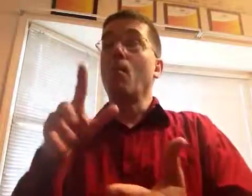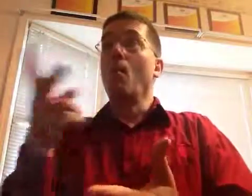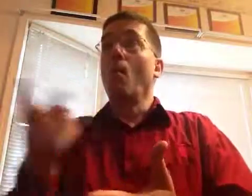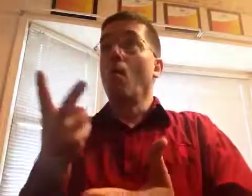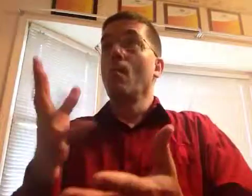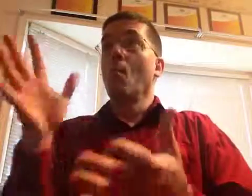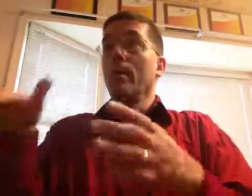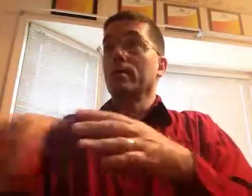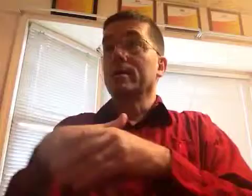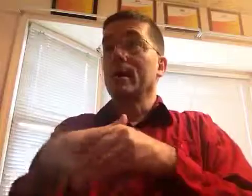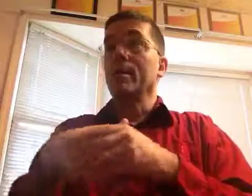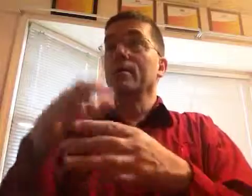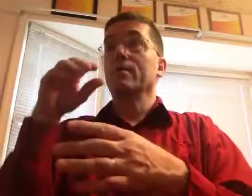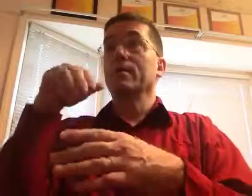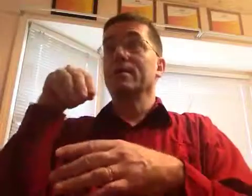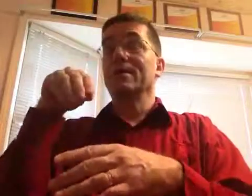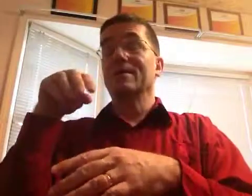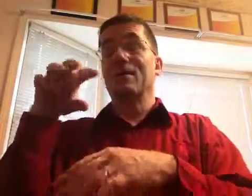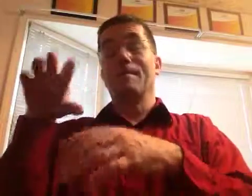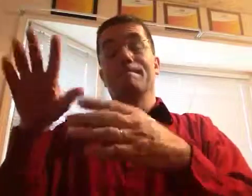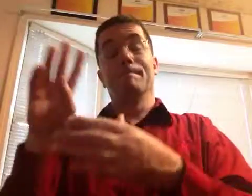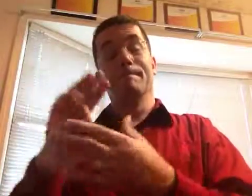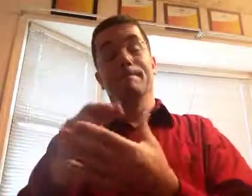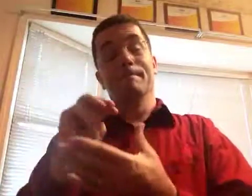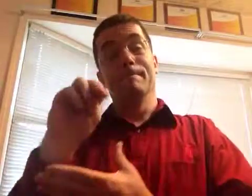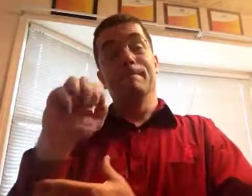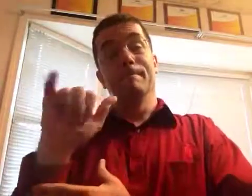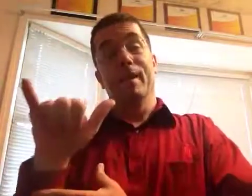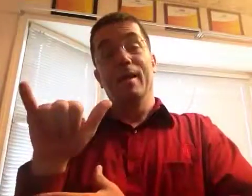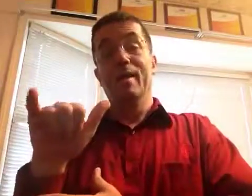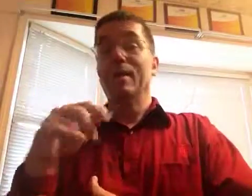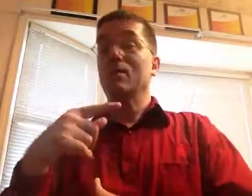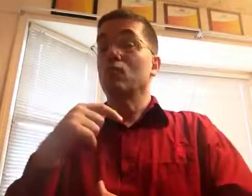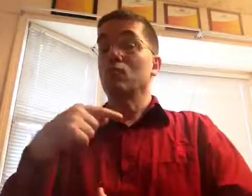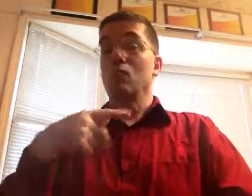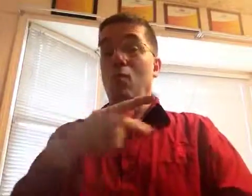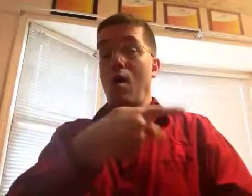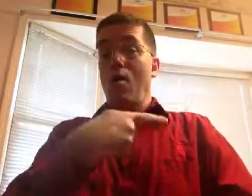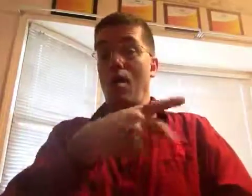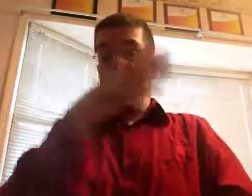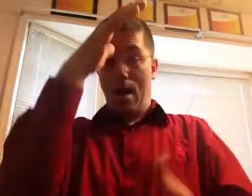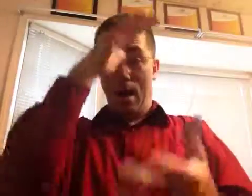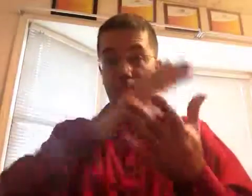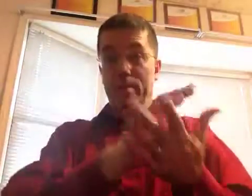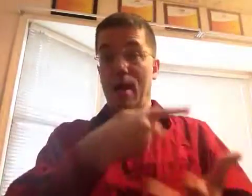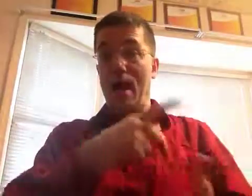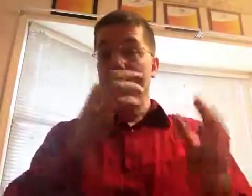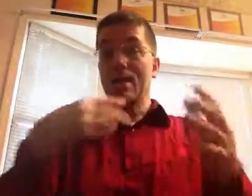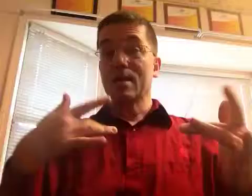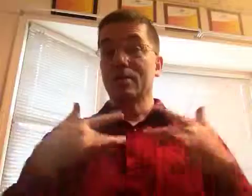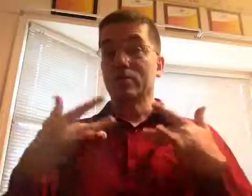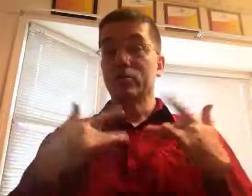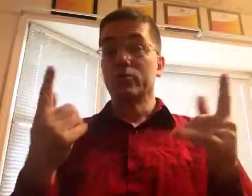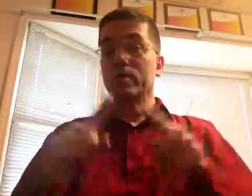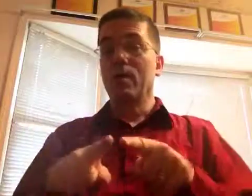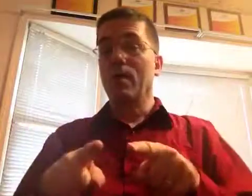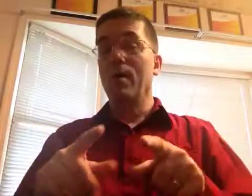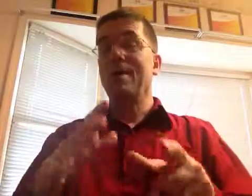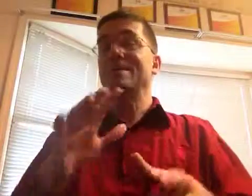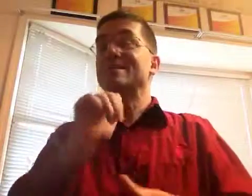our concern is, you're not through school yet and you don't have jobs. But yet he's been a big fan of yours since